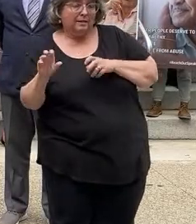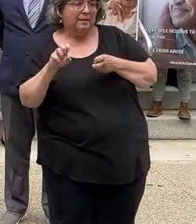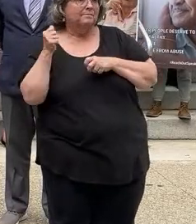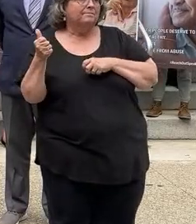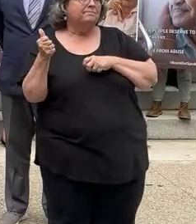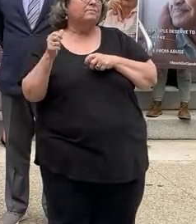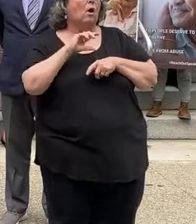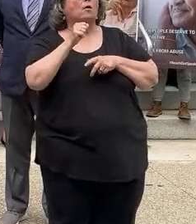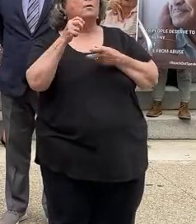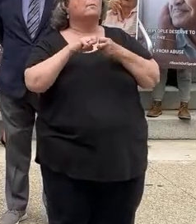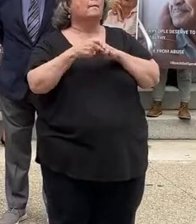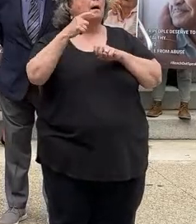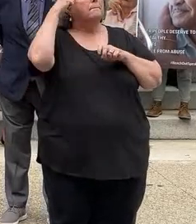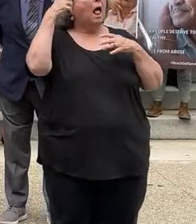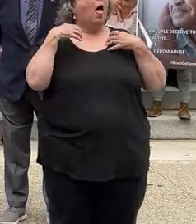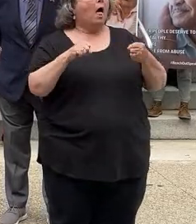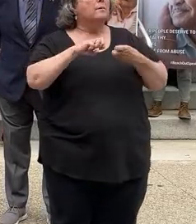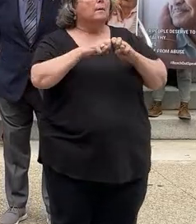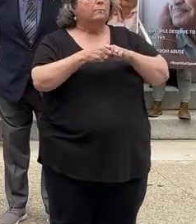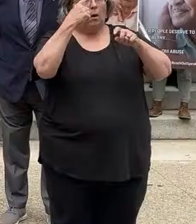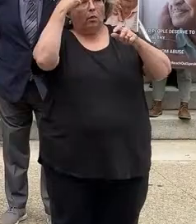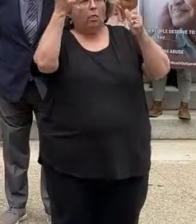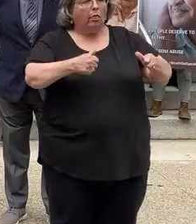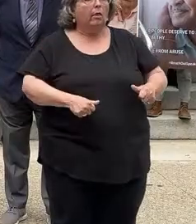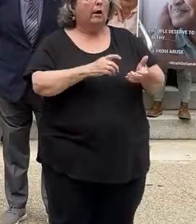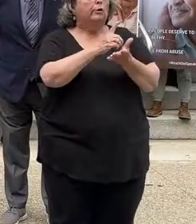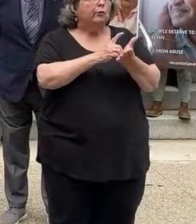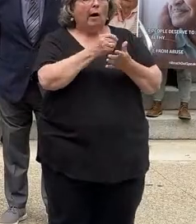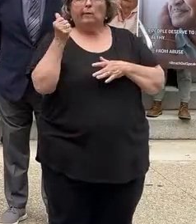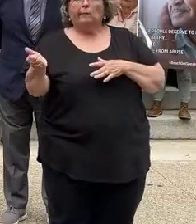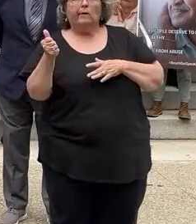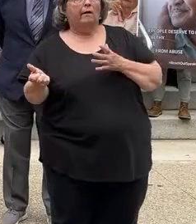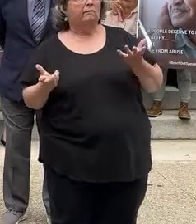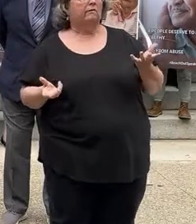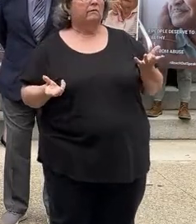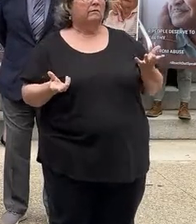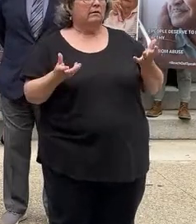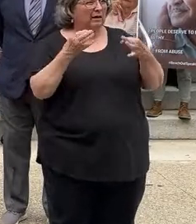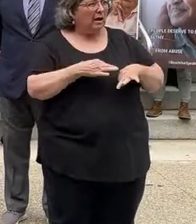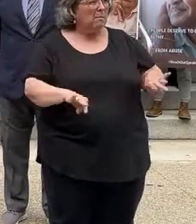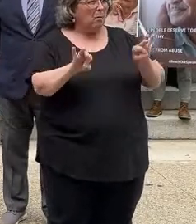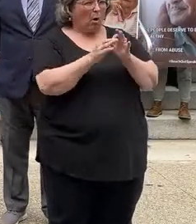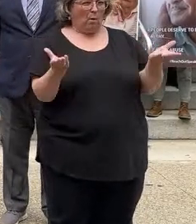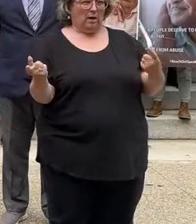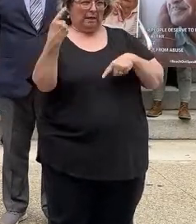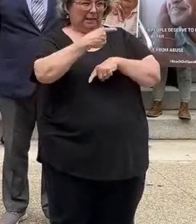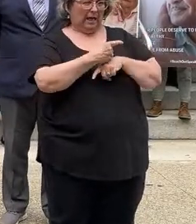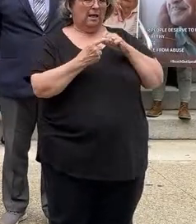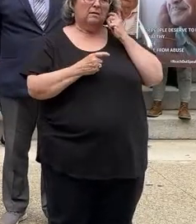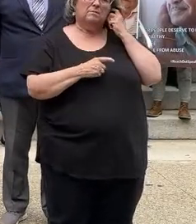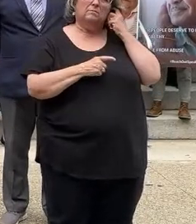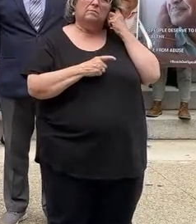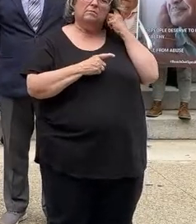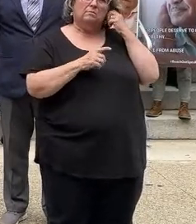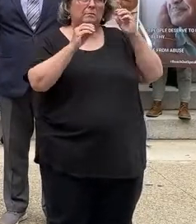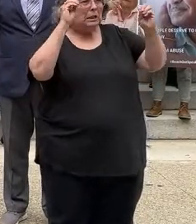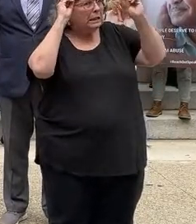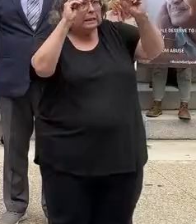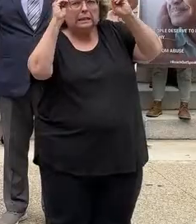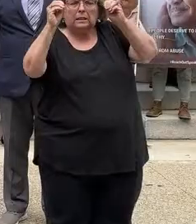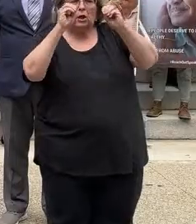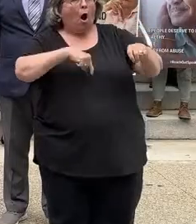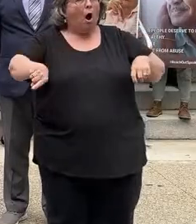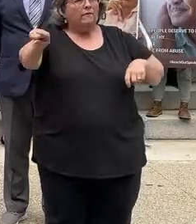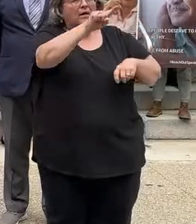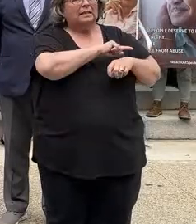other problems like mental health issues or drug problems themselves. And it's important that we're here today to educate all